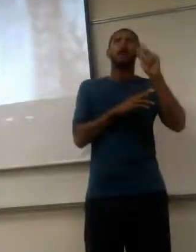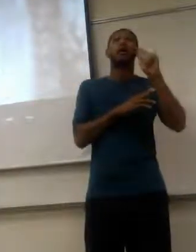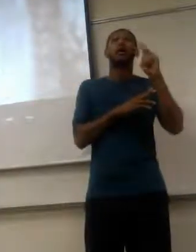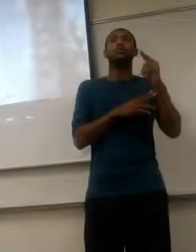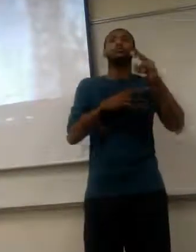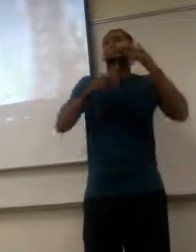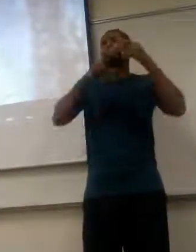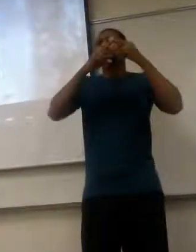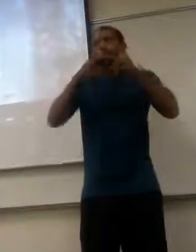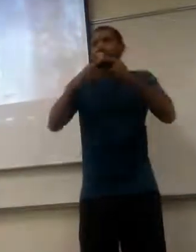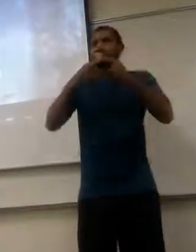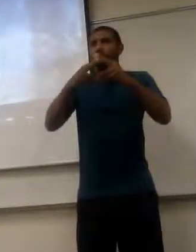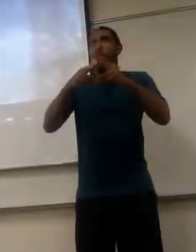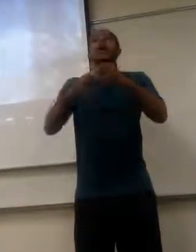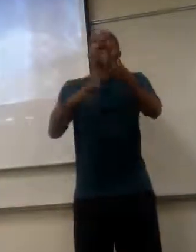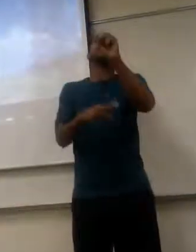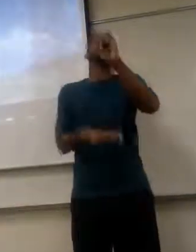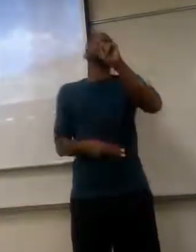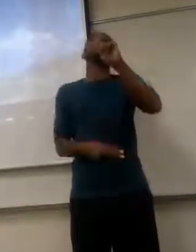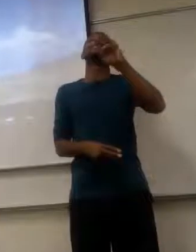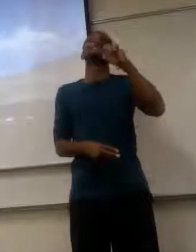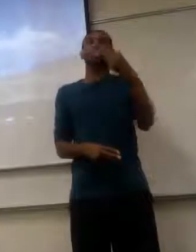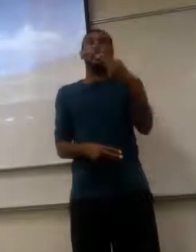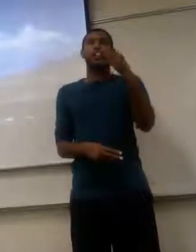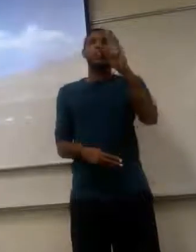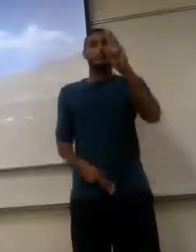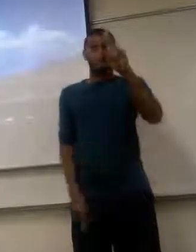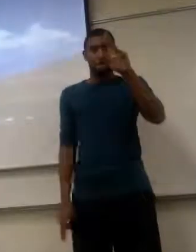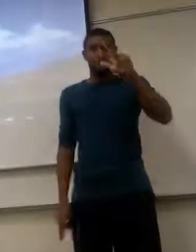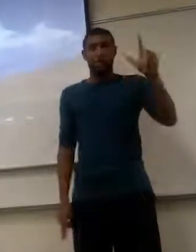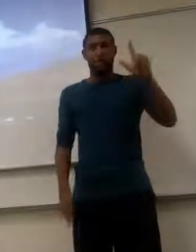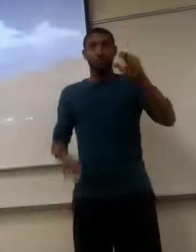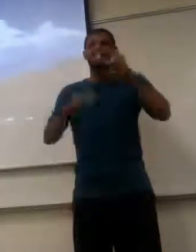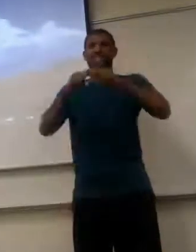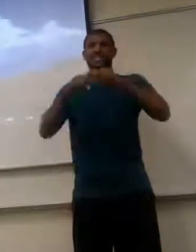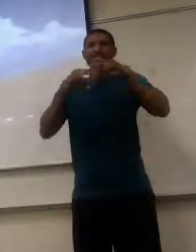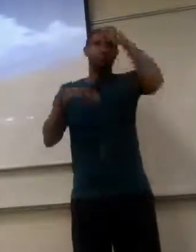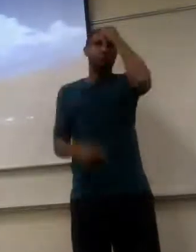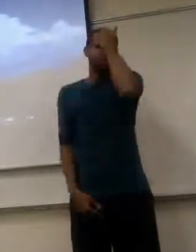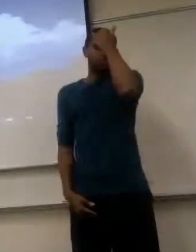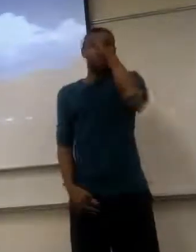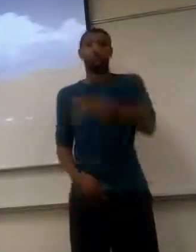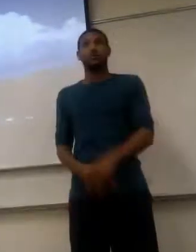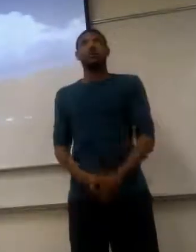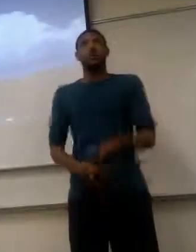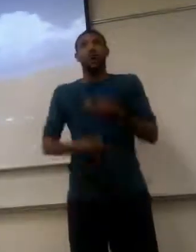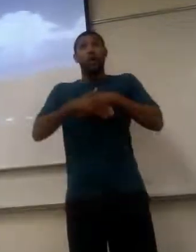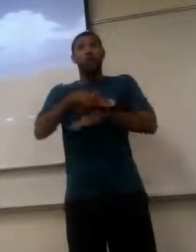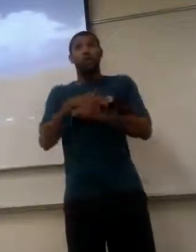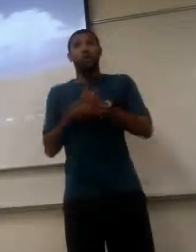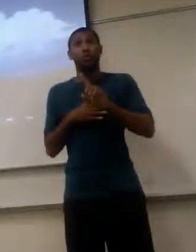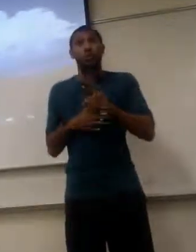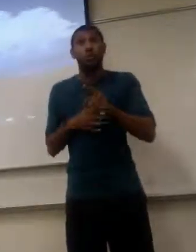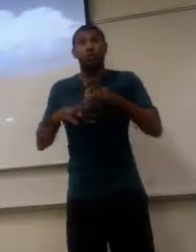Sitting Bull. I was born to the Hunkpapa tribe of the Lakota Sioux in the